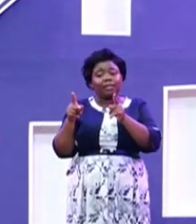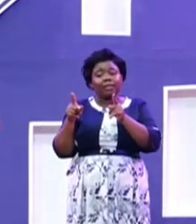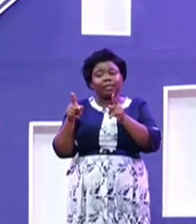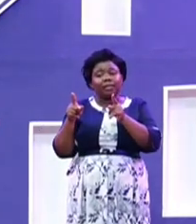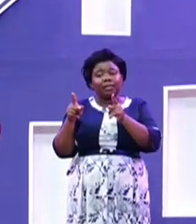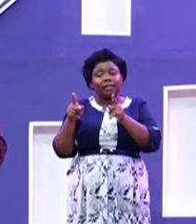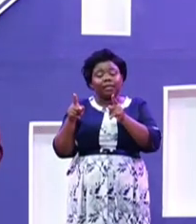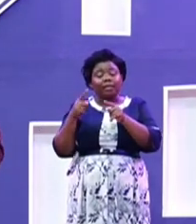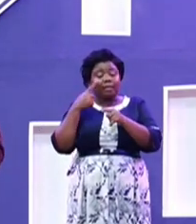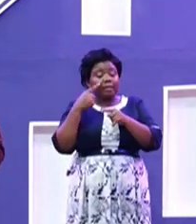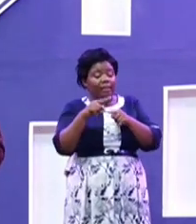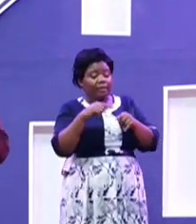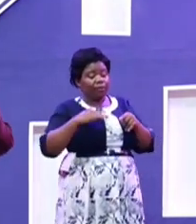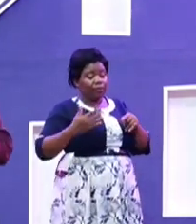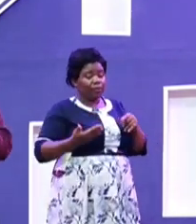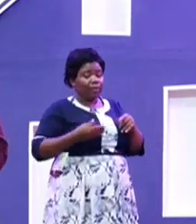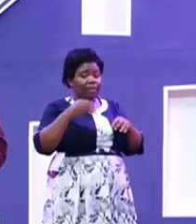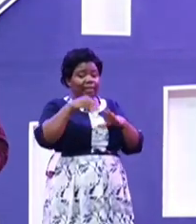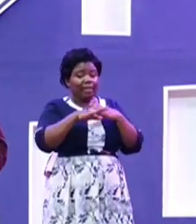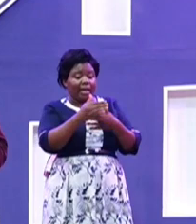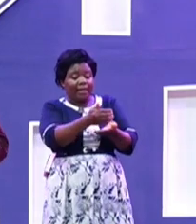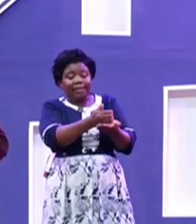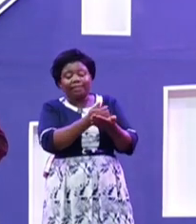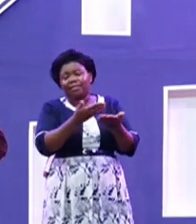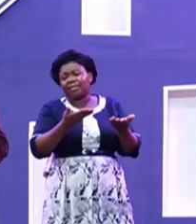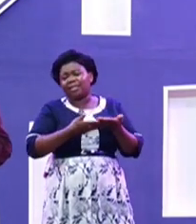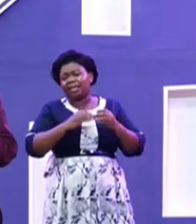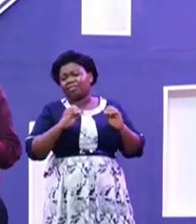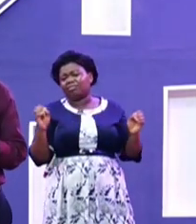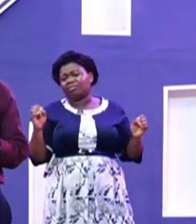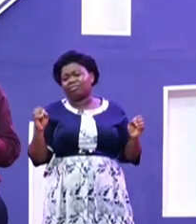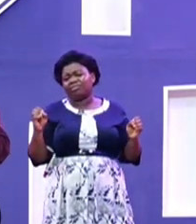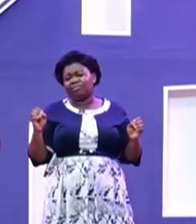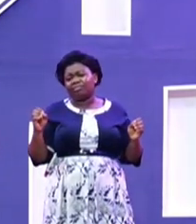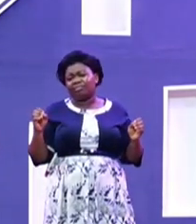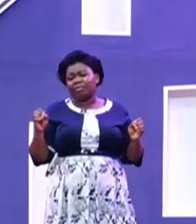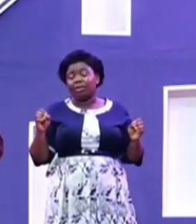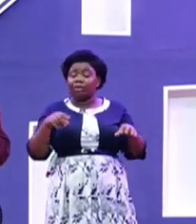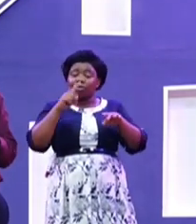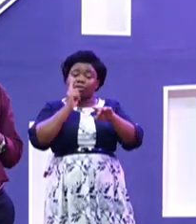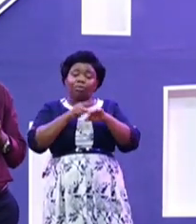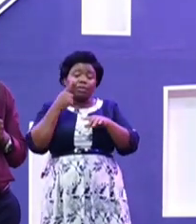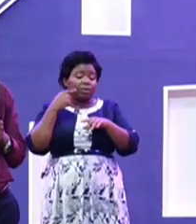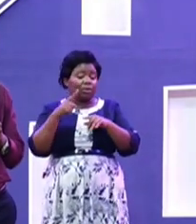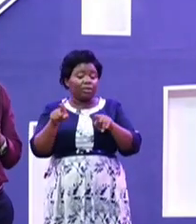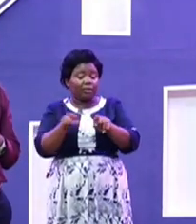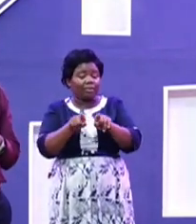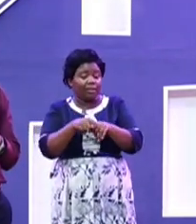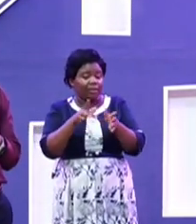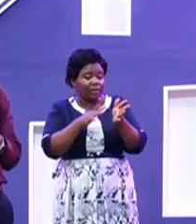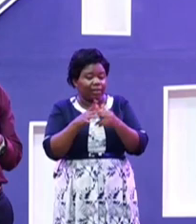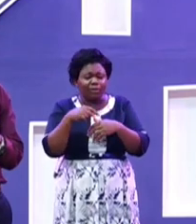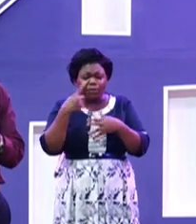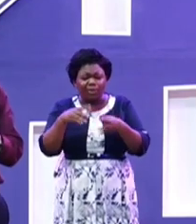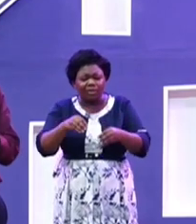ono mugwanika lye tasigazza ani naawe bw'oba olaba ng'obadde olaba nga Yesu awaddeyo